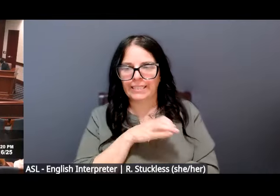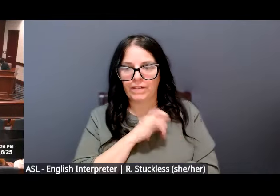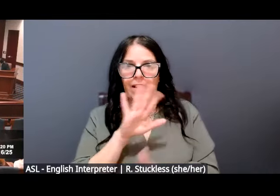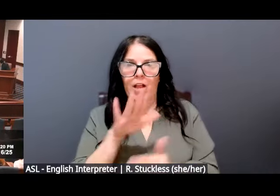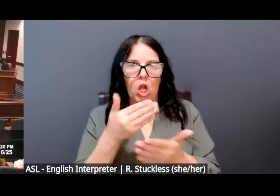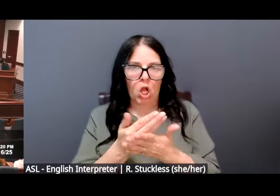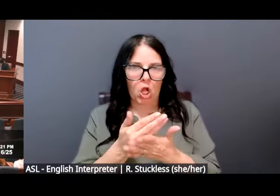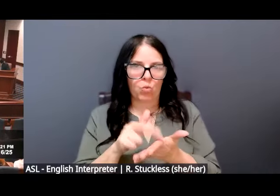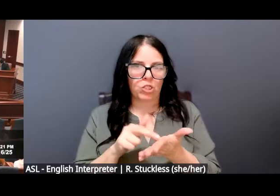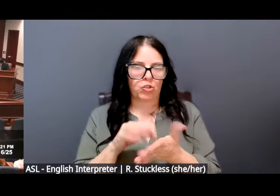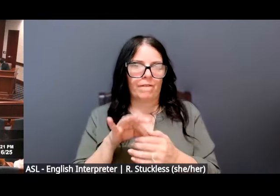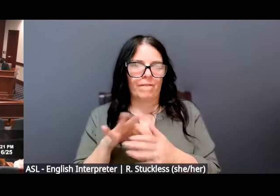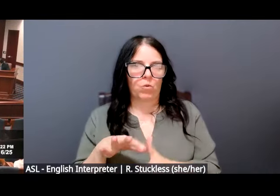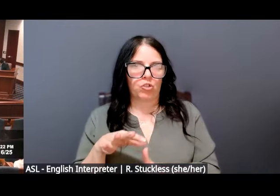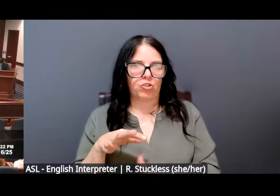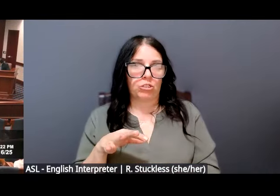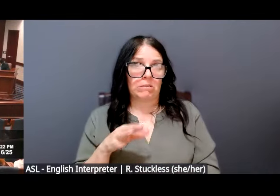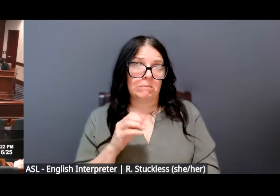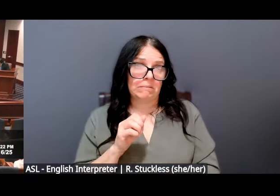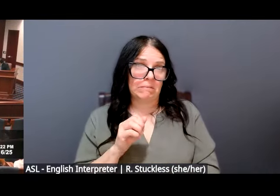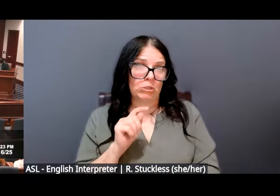do.